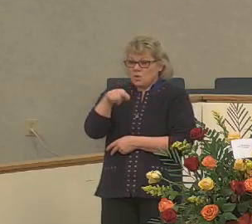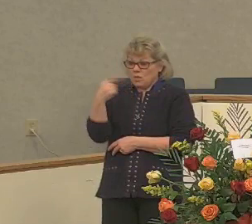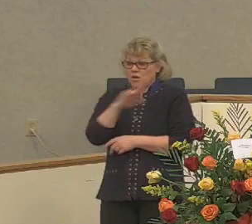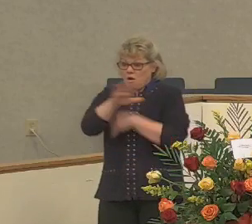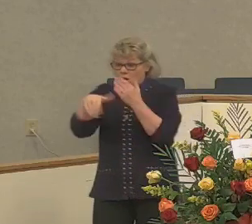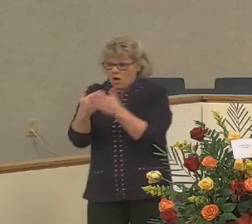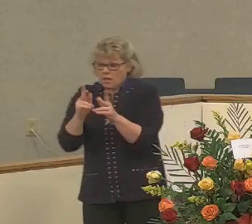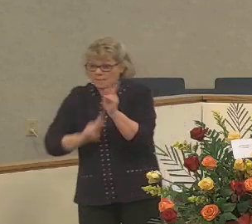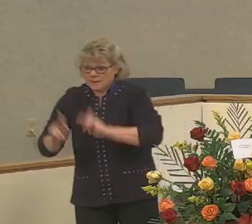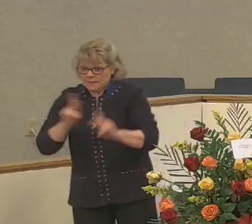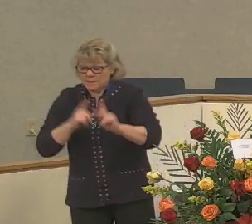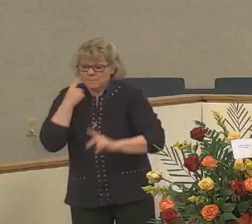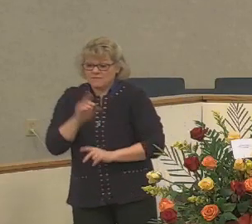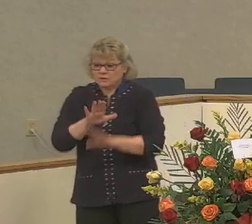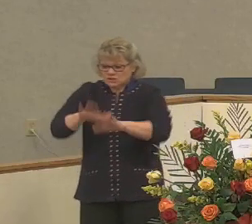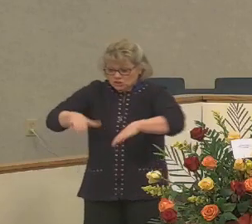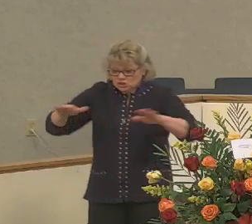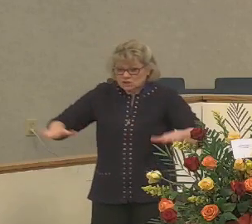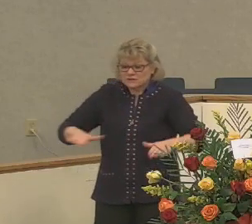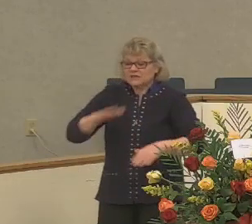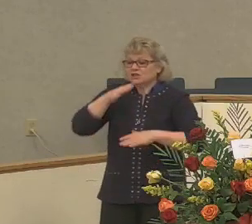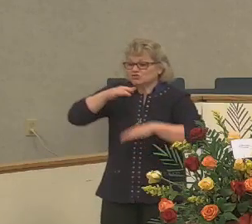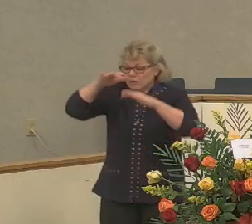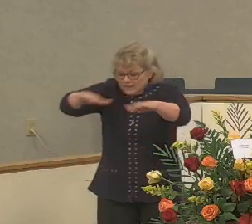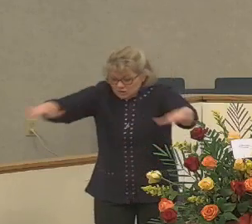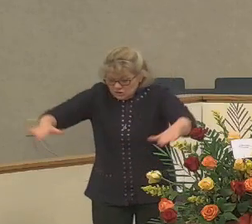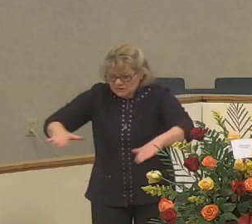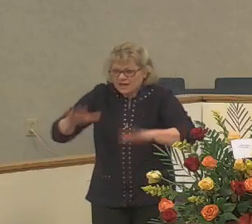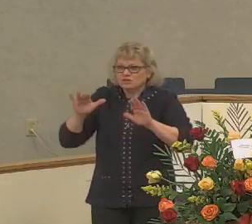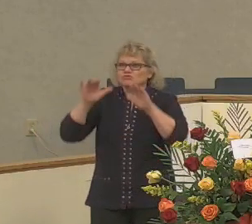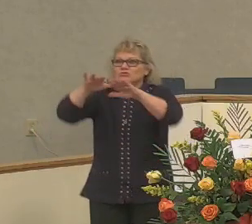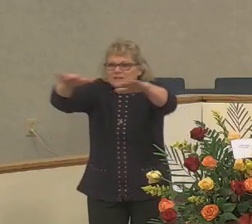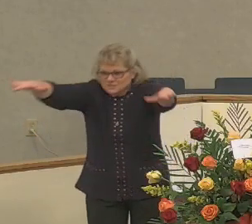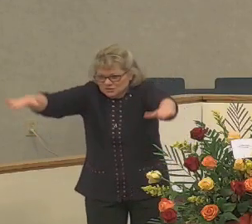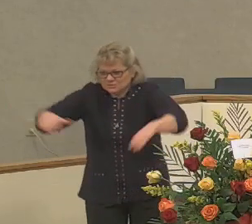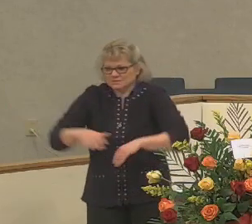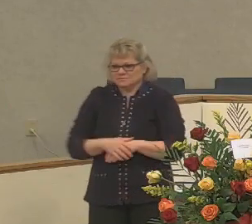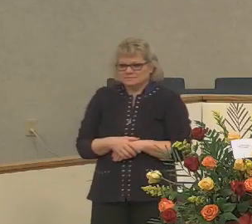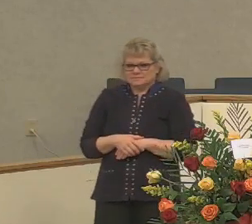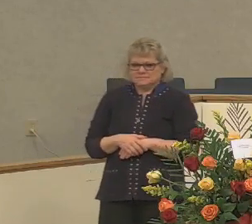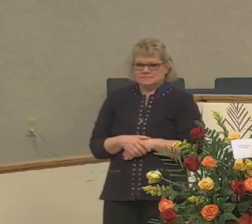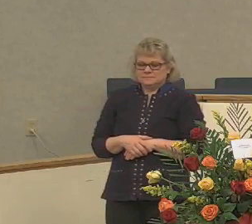people, but for his children, his grandchildren, and his great-grandchildren.